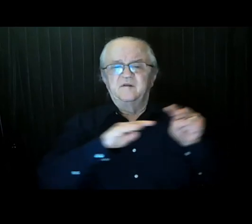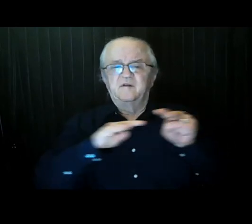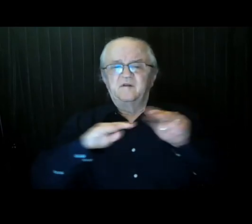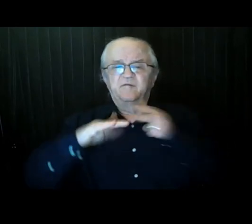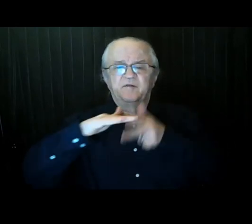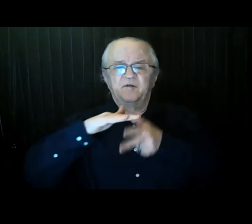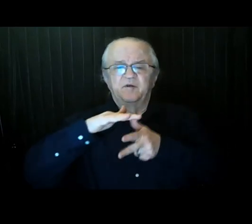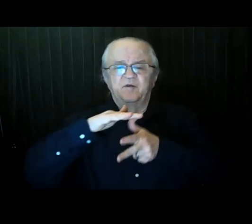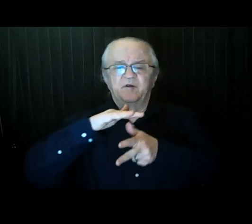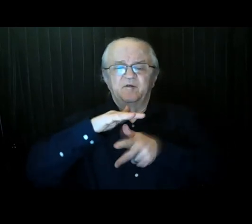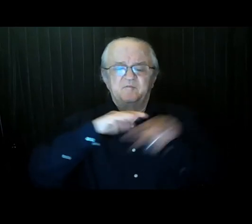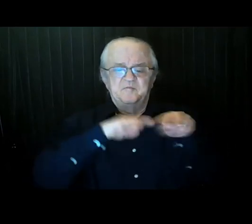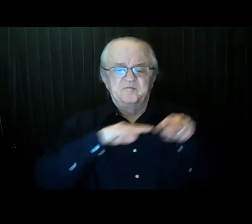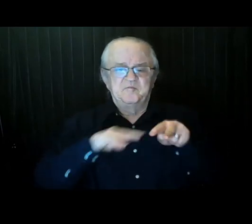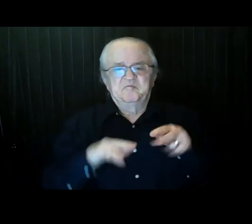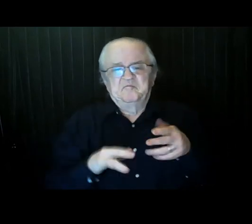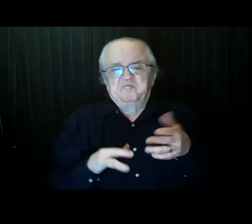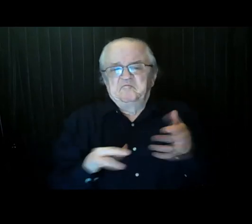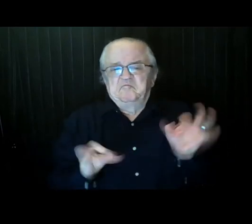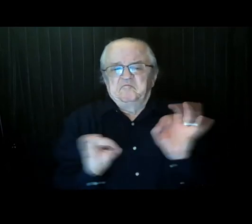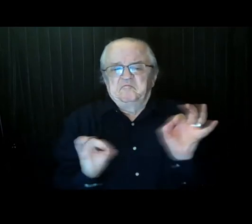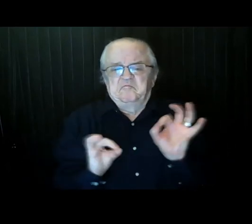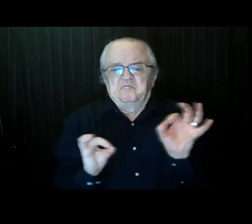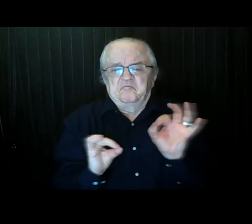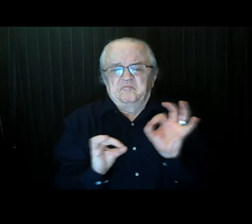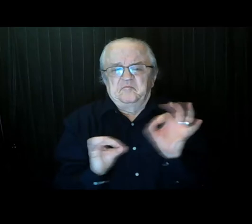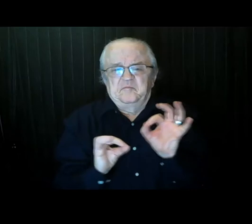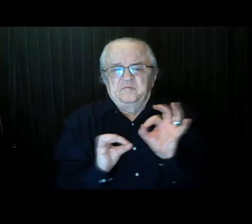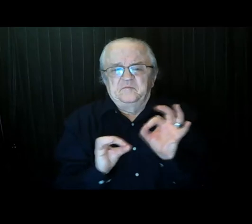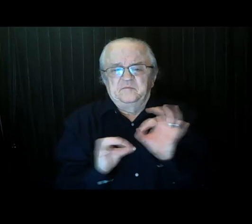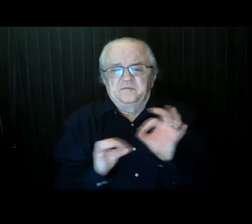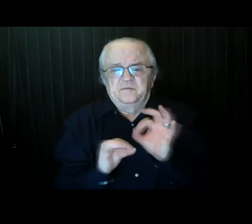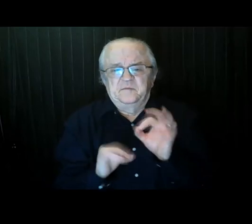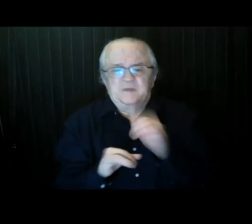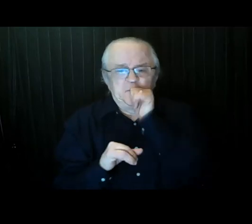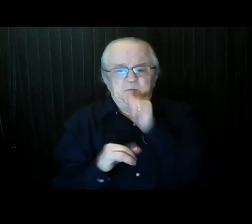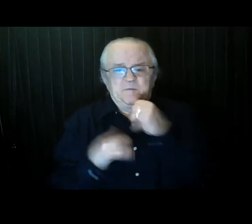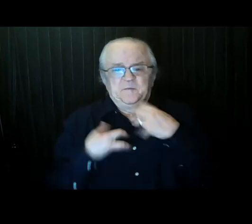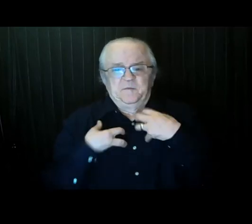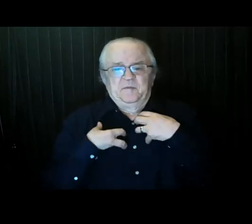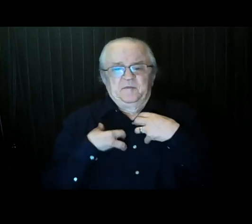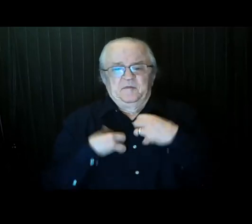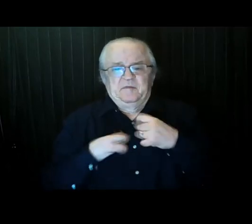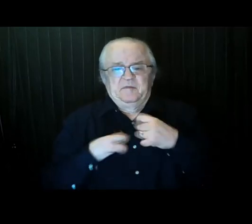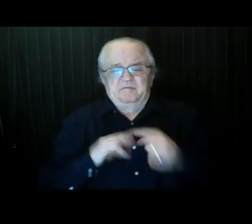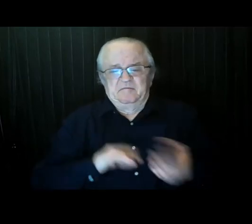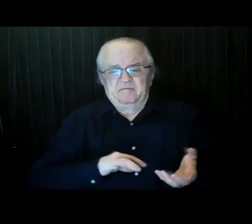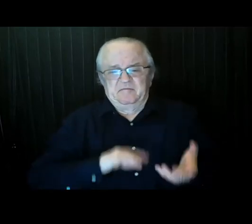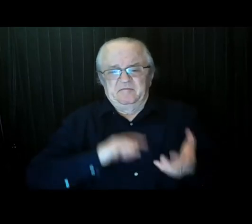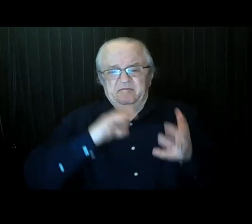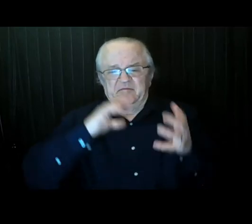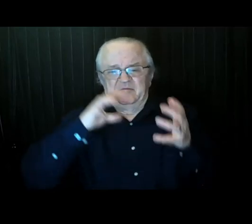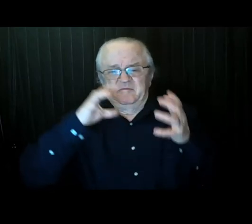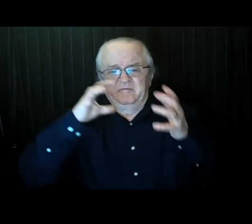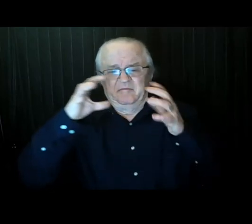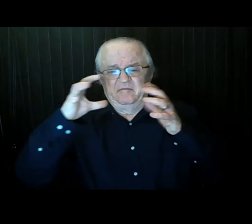feeling, what the heck? Screwed his courage up so tight, well, the whole thing came unwound. He got a running start,